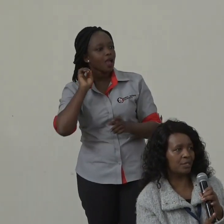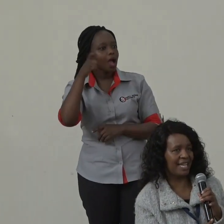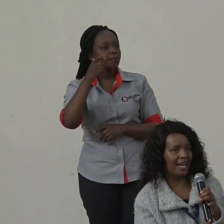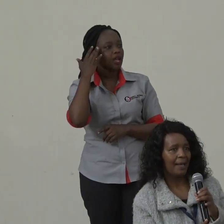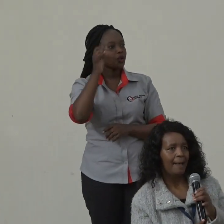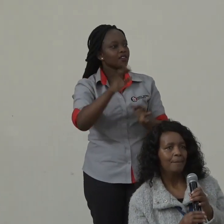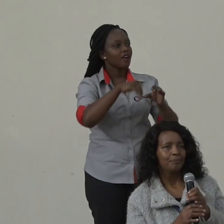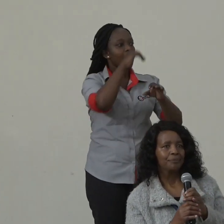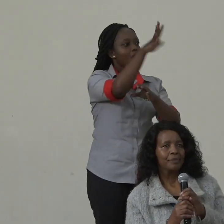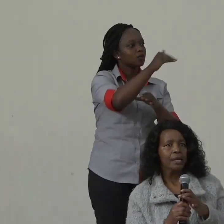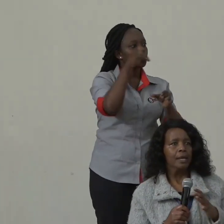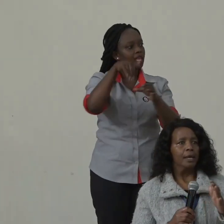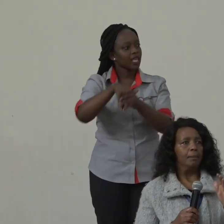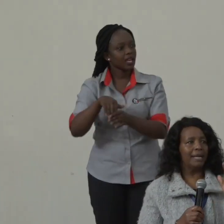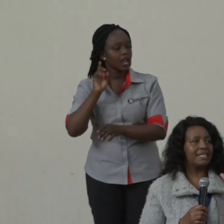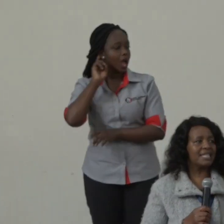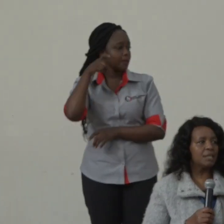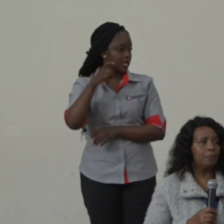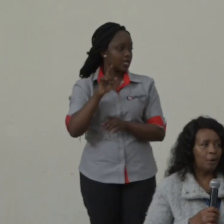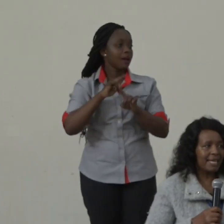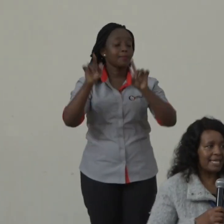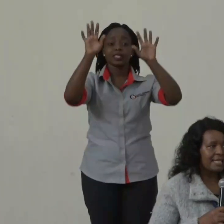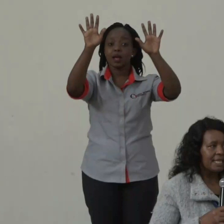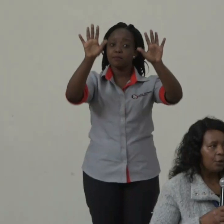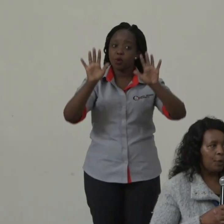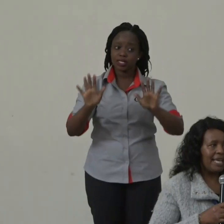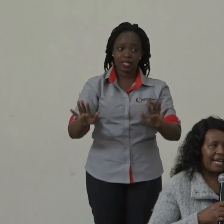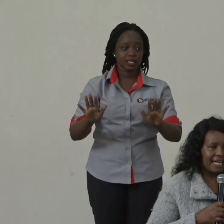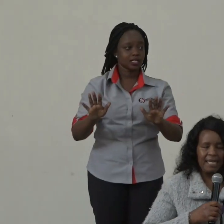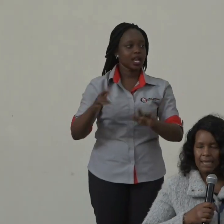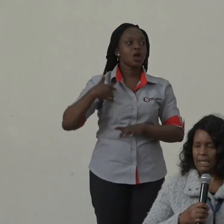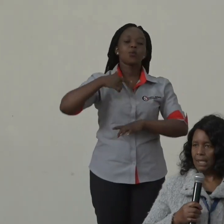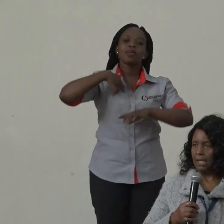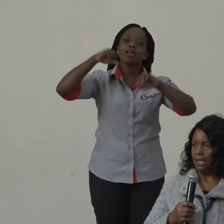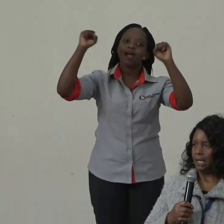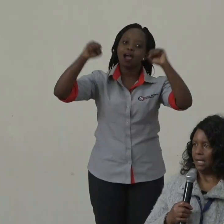out there. But it is important we agree.